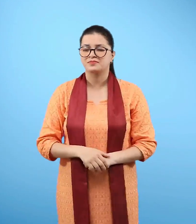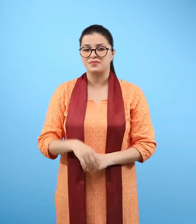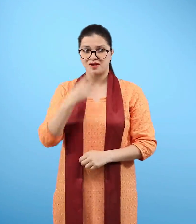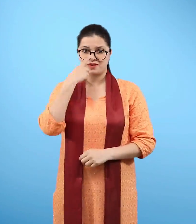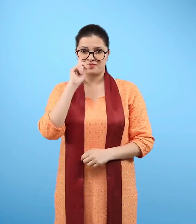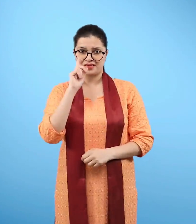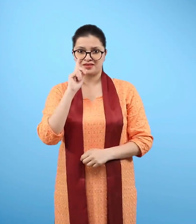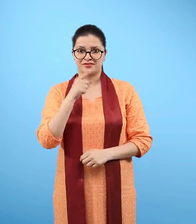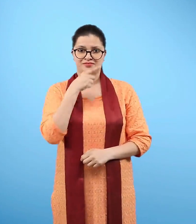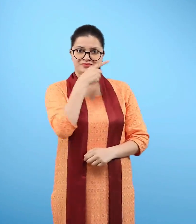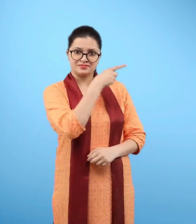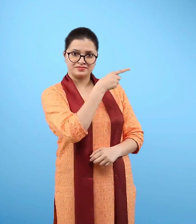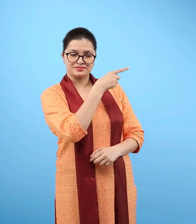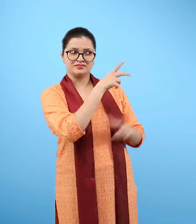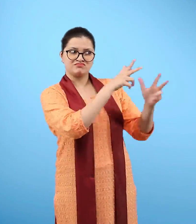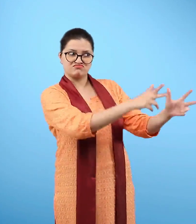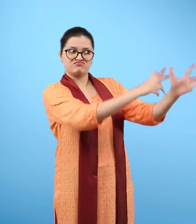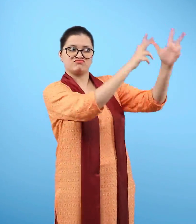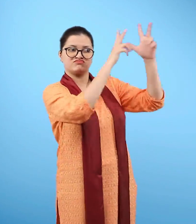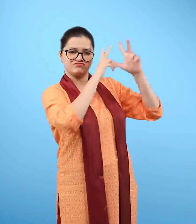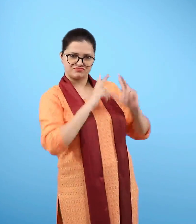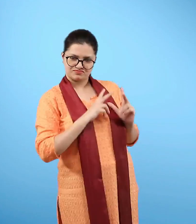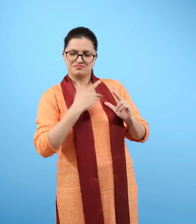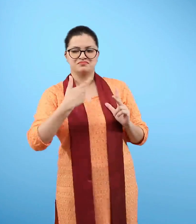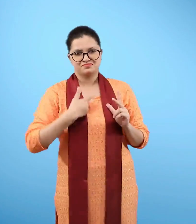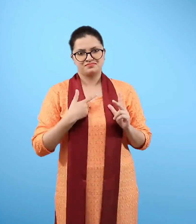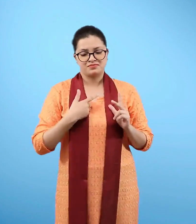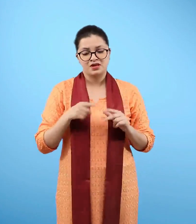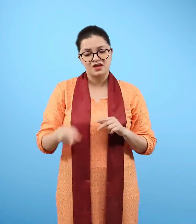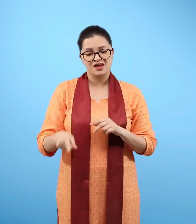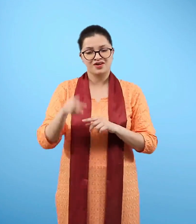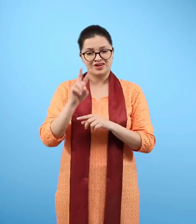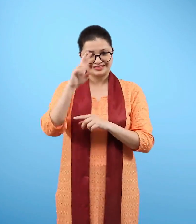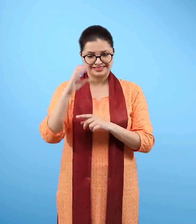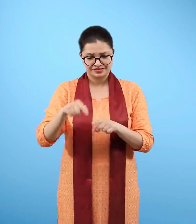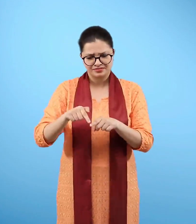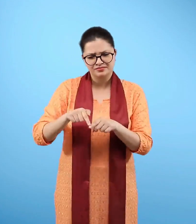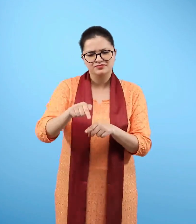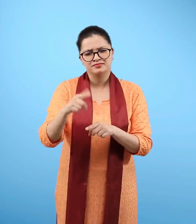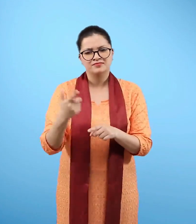My mother told me it is 2 kilometers from Vijay Chowk to India Gate."